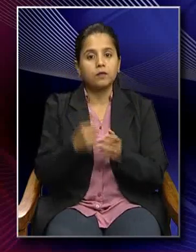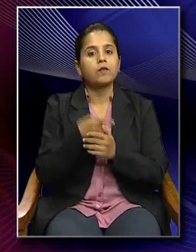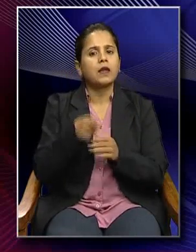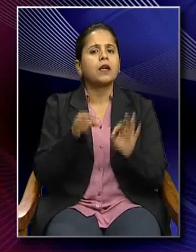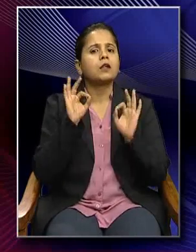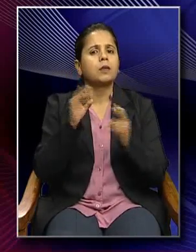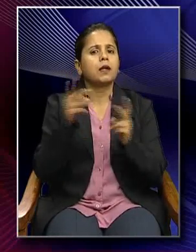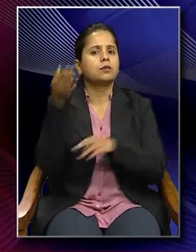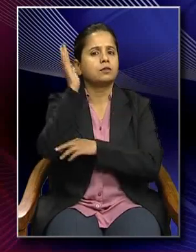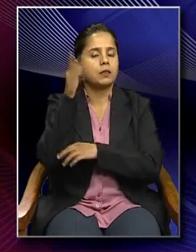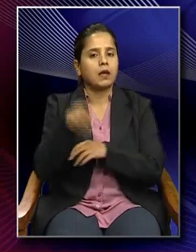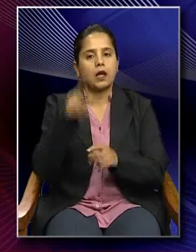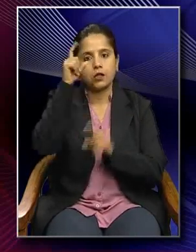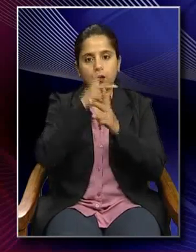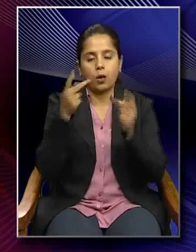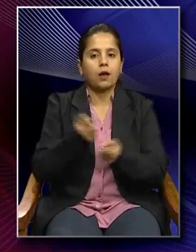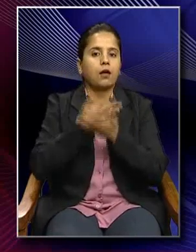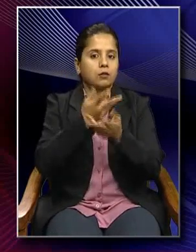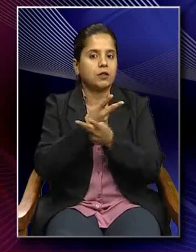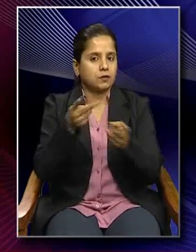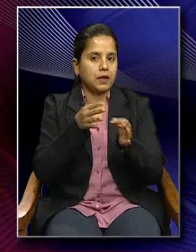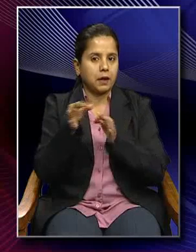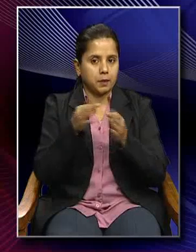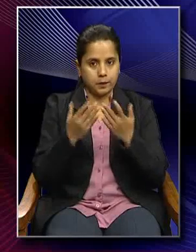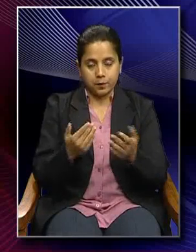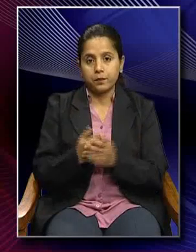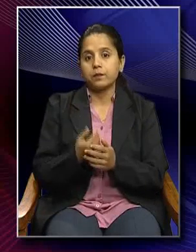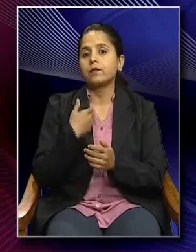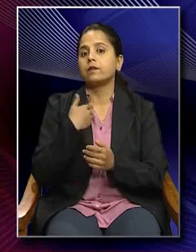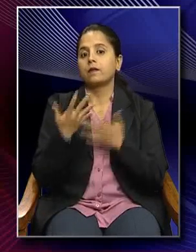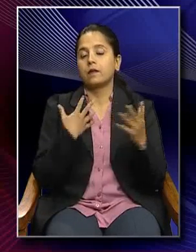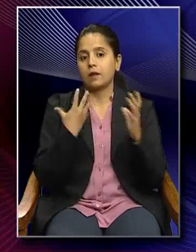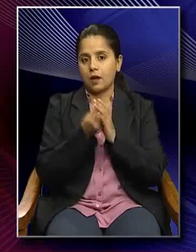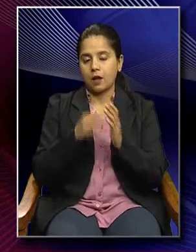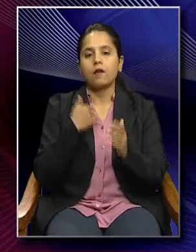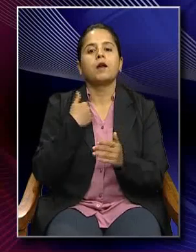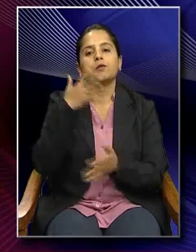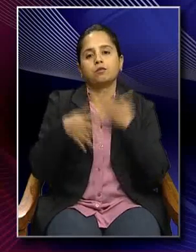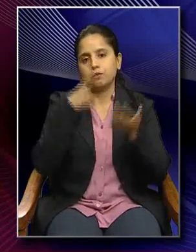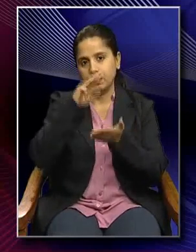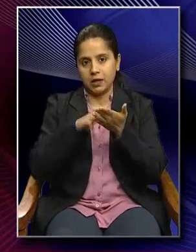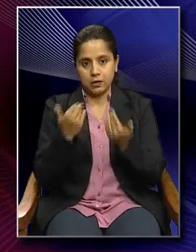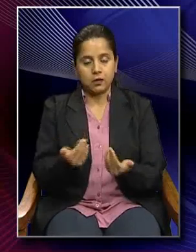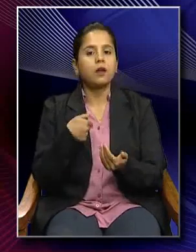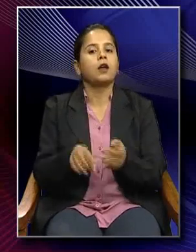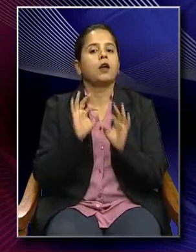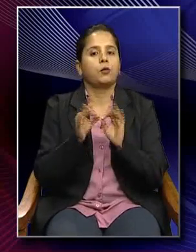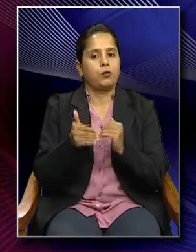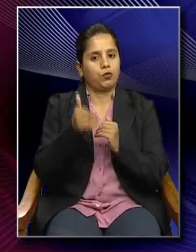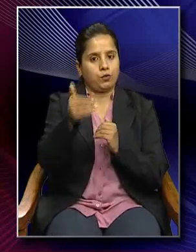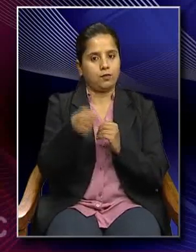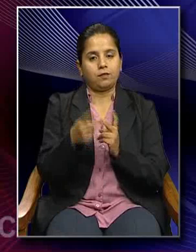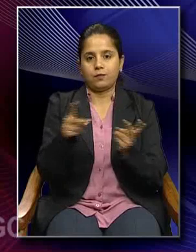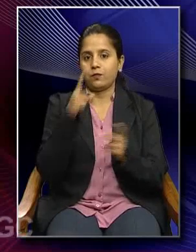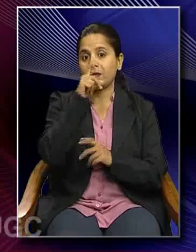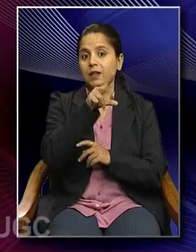special segment of symbolic expressions. And we have with us Ms. Manisha, who will interpret my lectures in